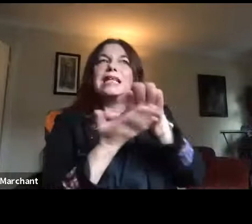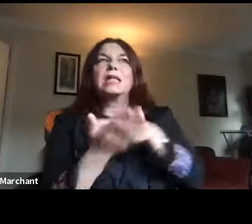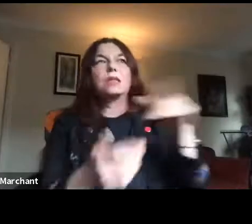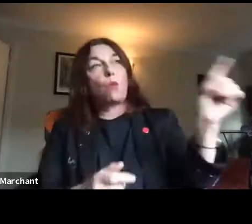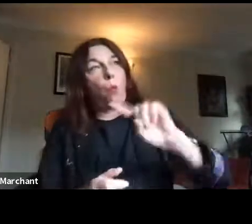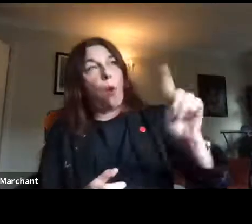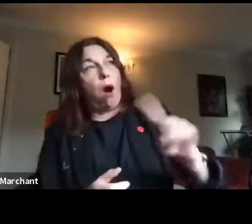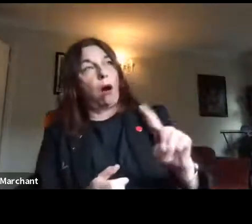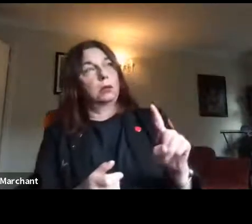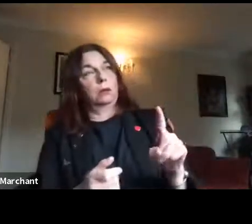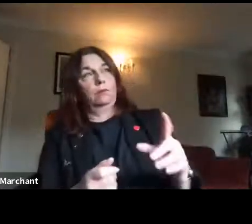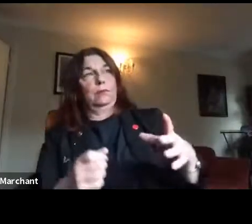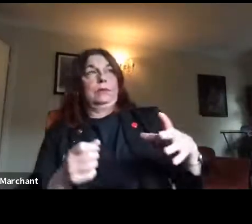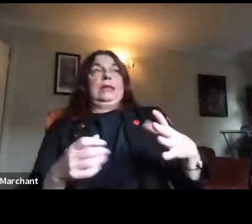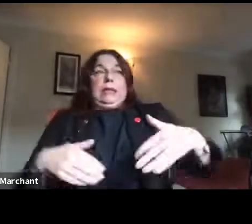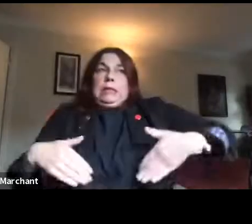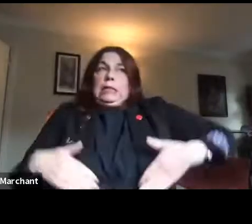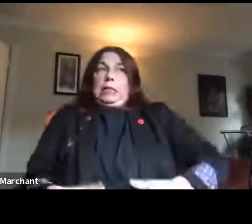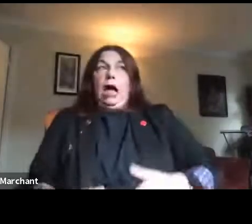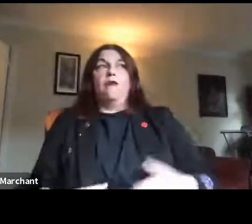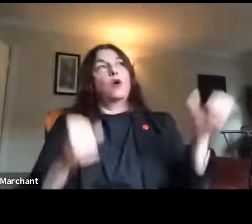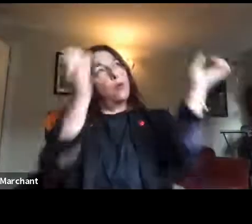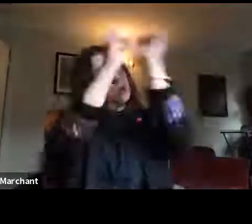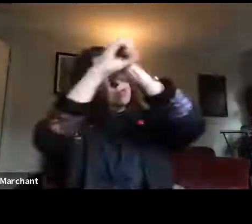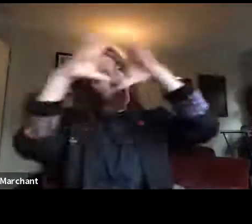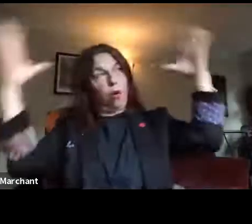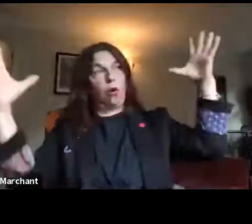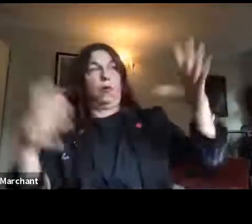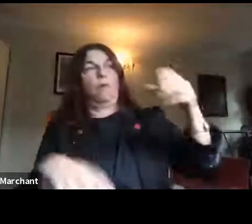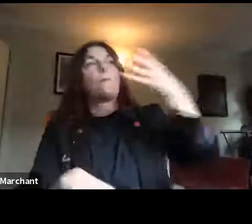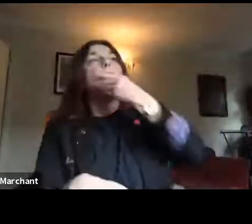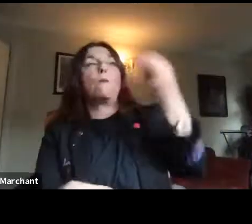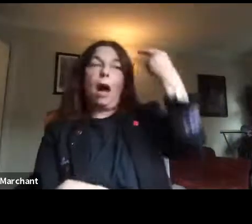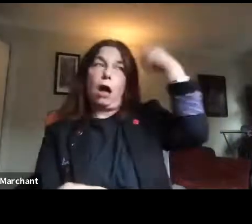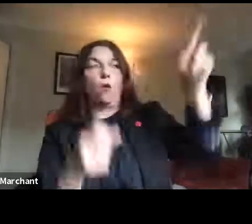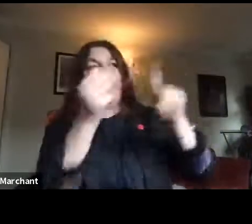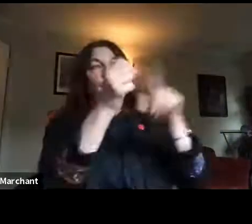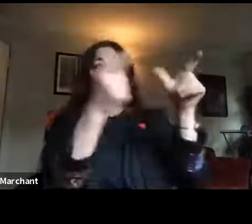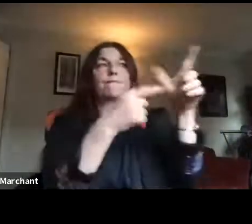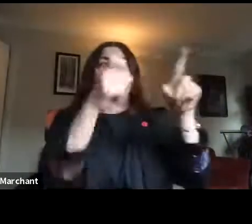and my own journey towards deafhood. Now, what is deafhood?